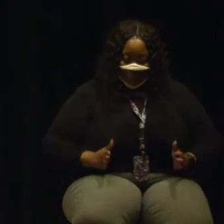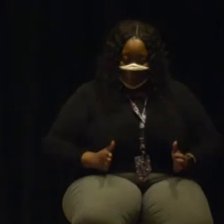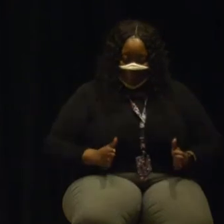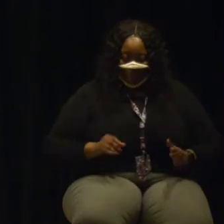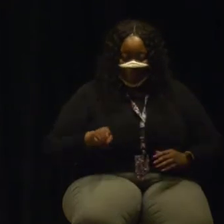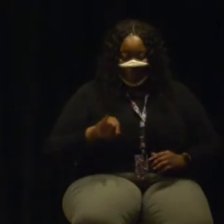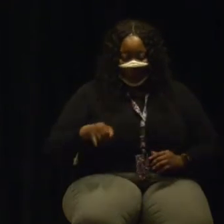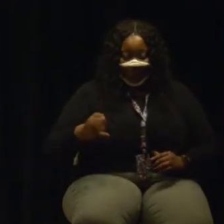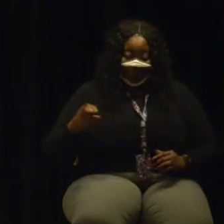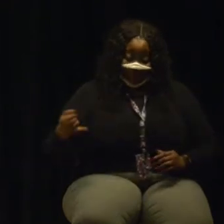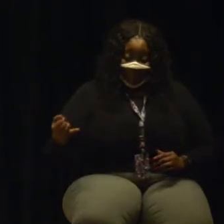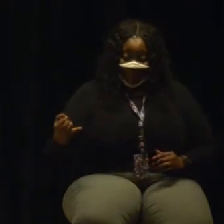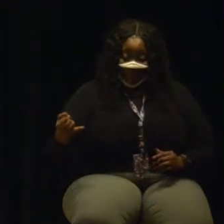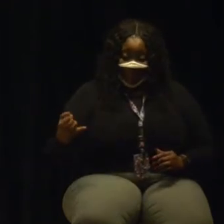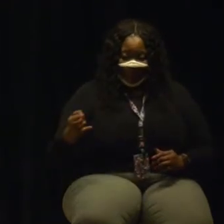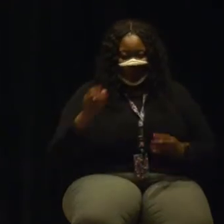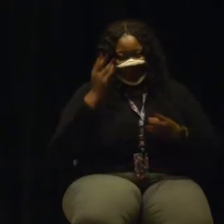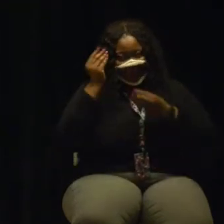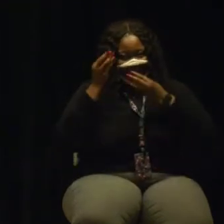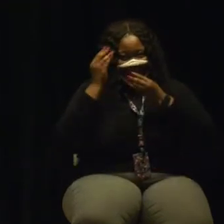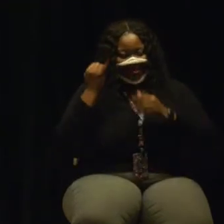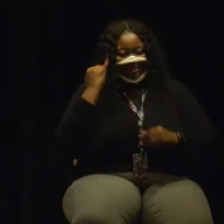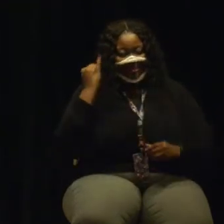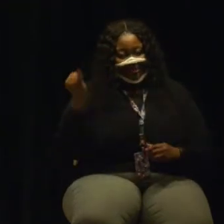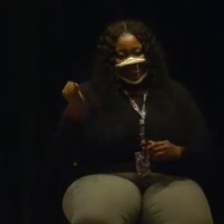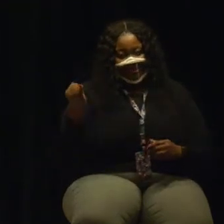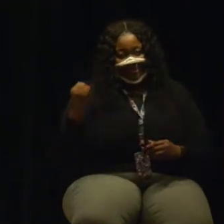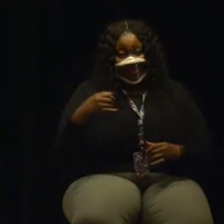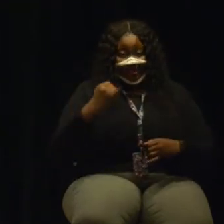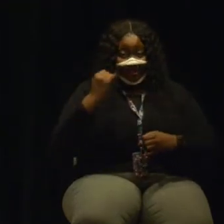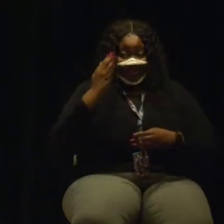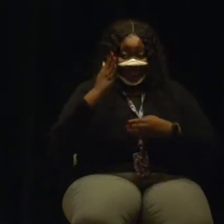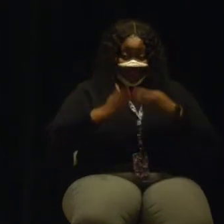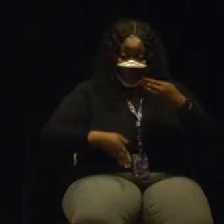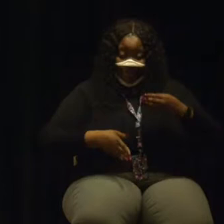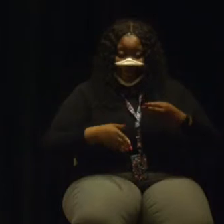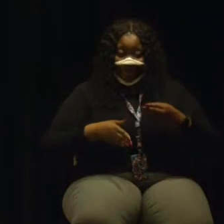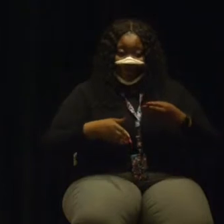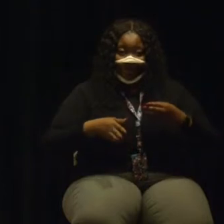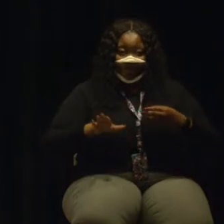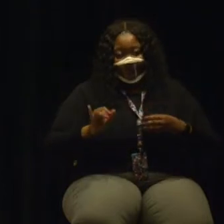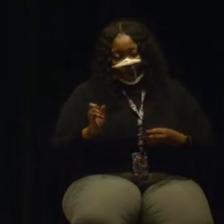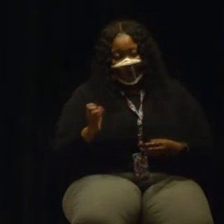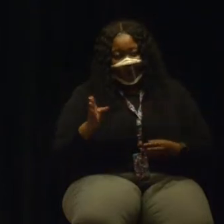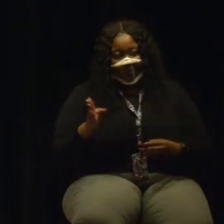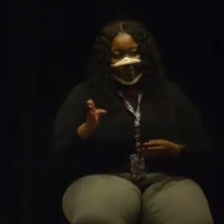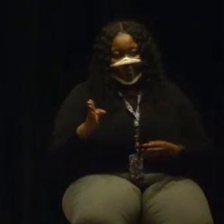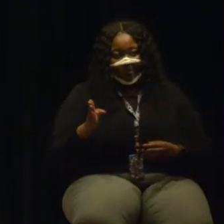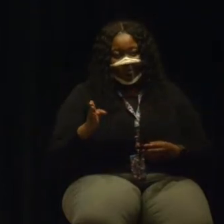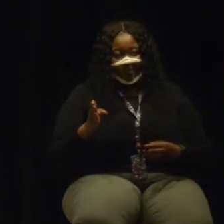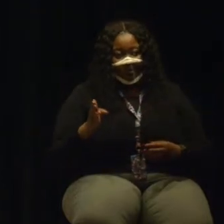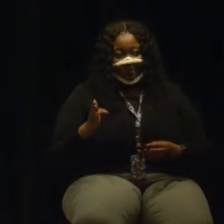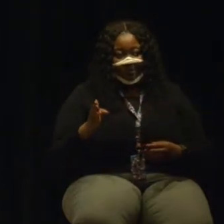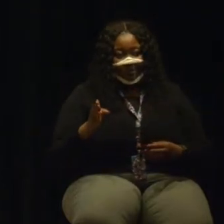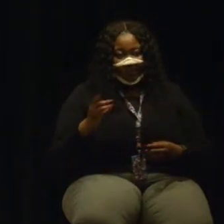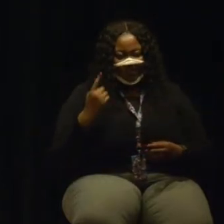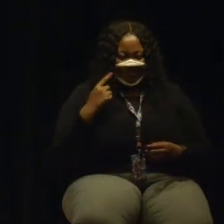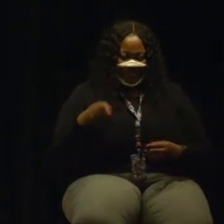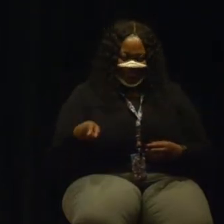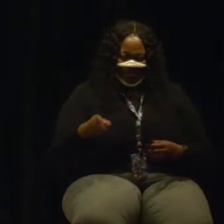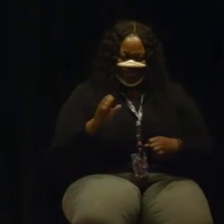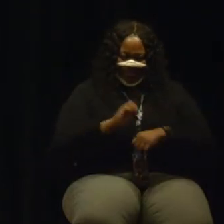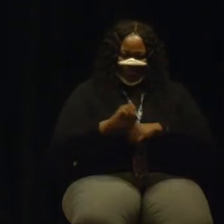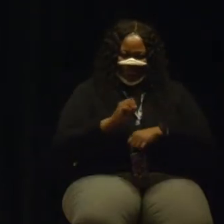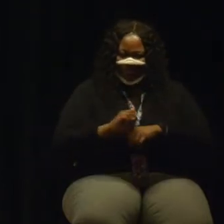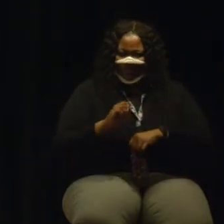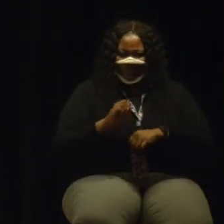with this idea. At the end of his career, he was working in a thing called Hubert's Museum and House of